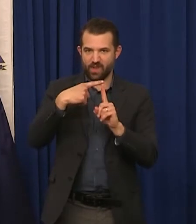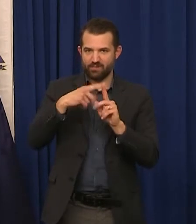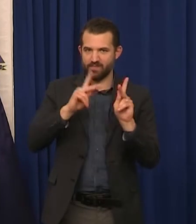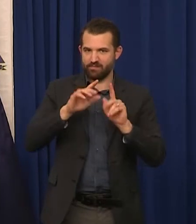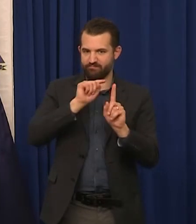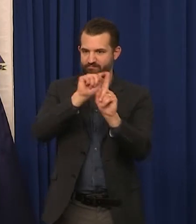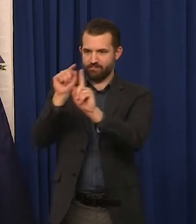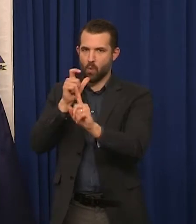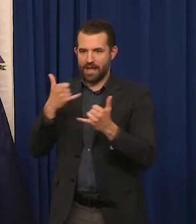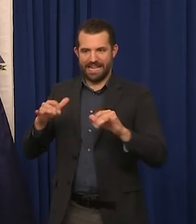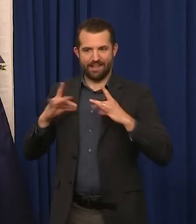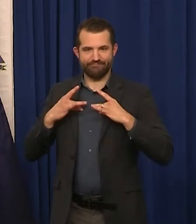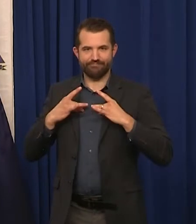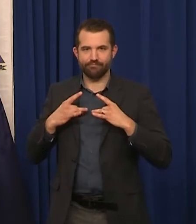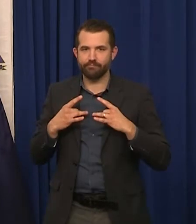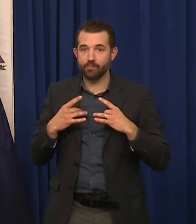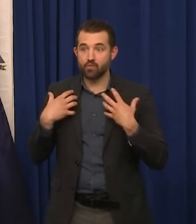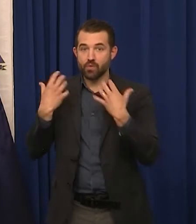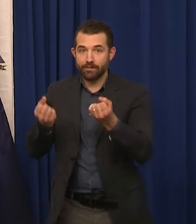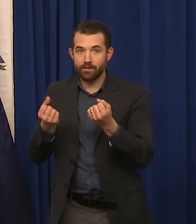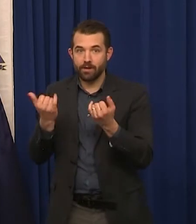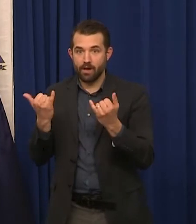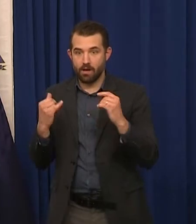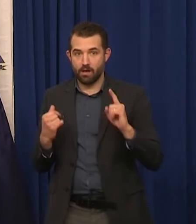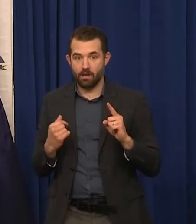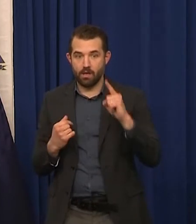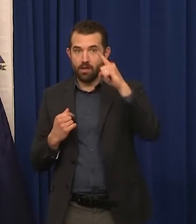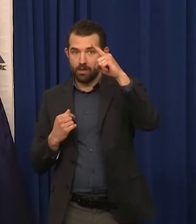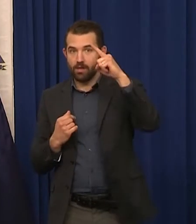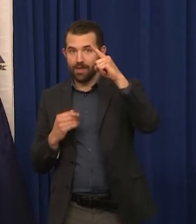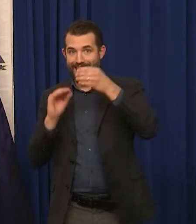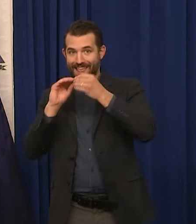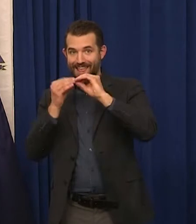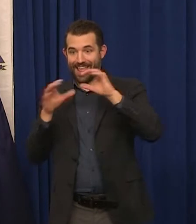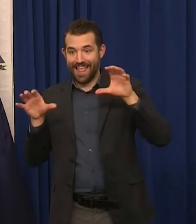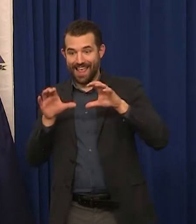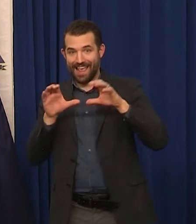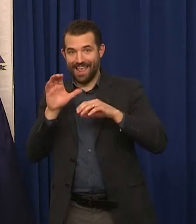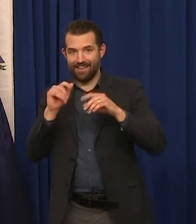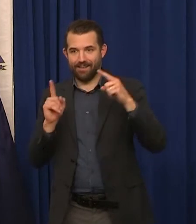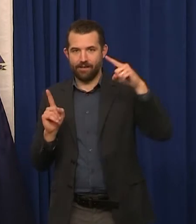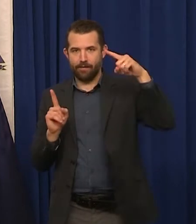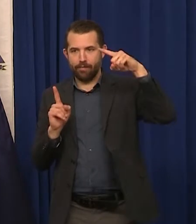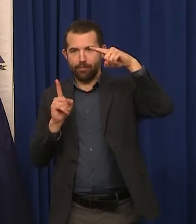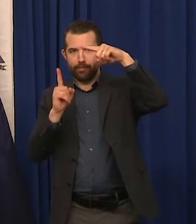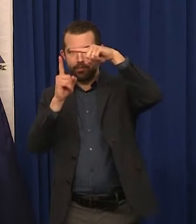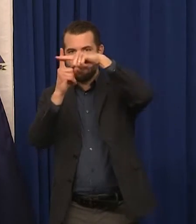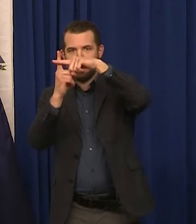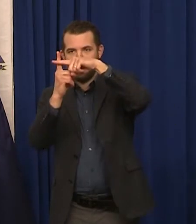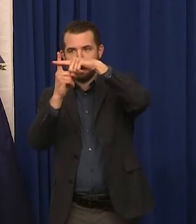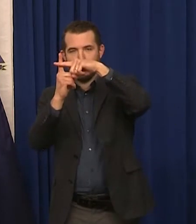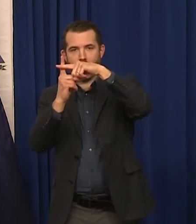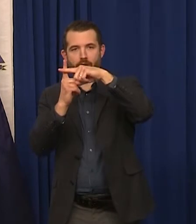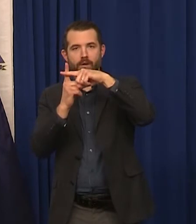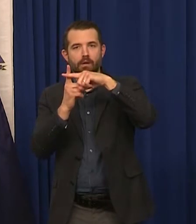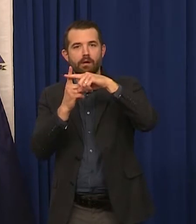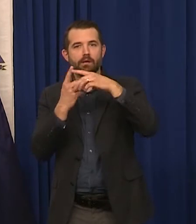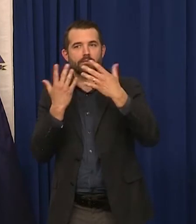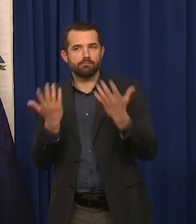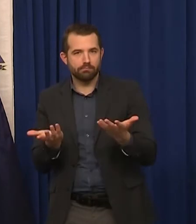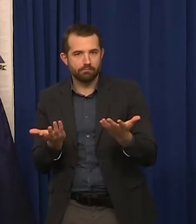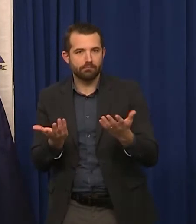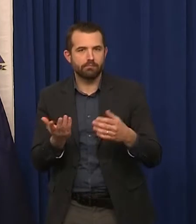on that and what that means for the trends. And then a secondary question about long-term care facilities.